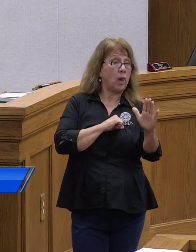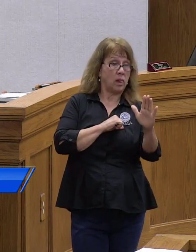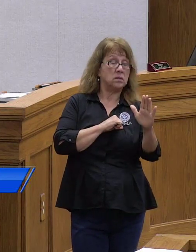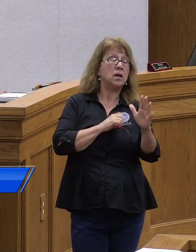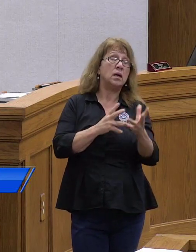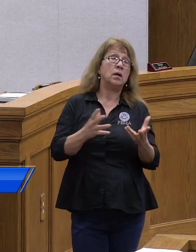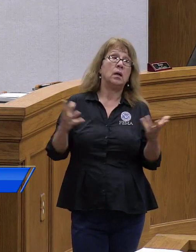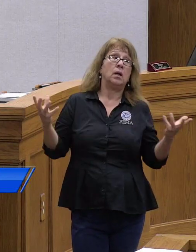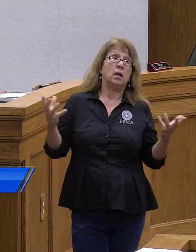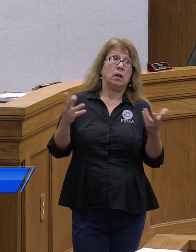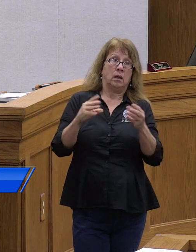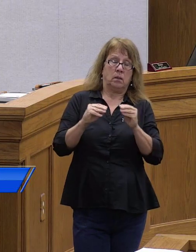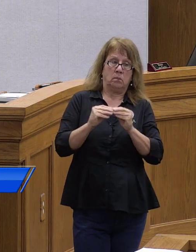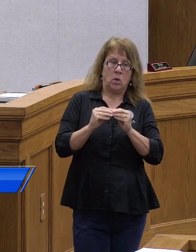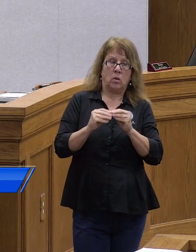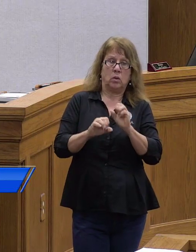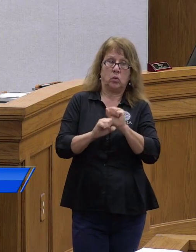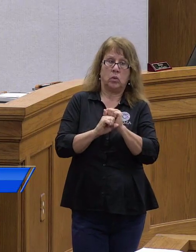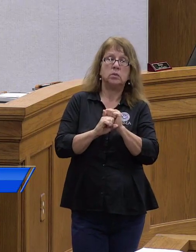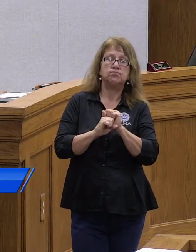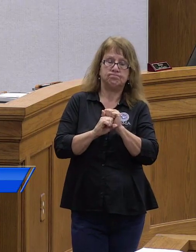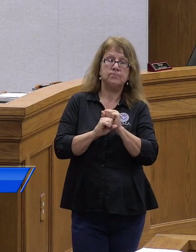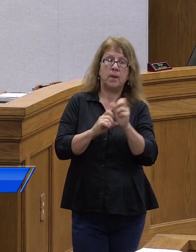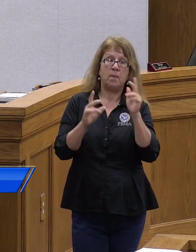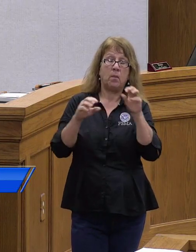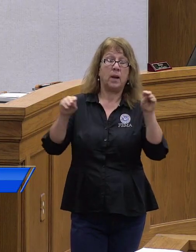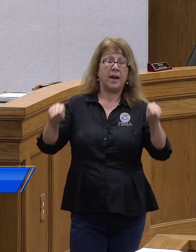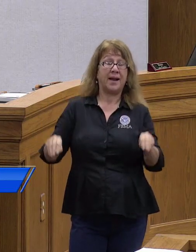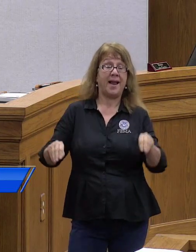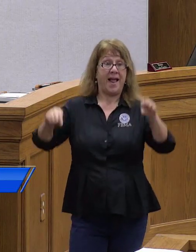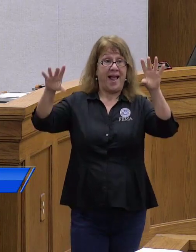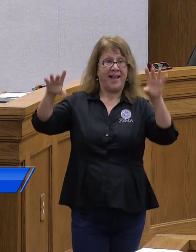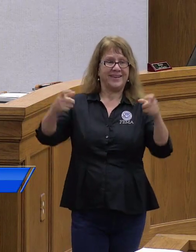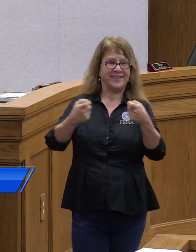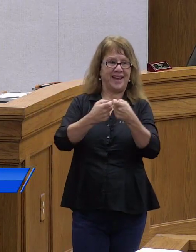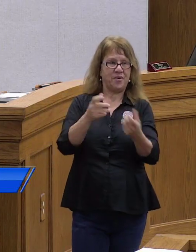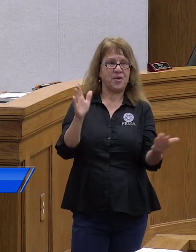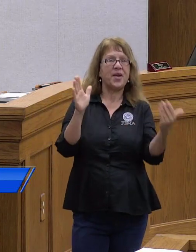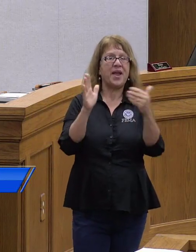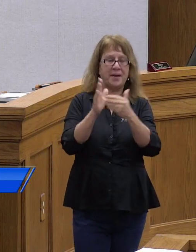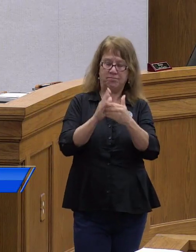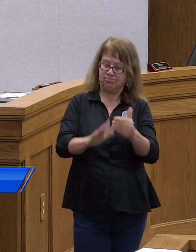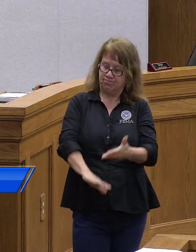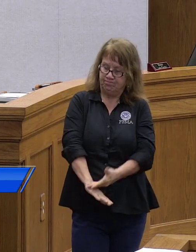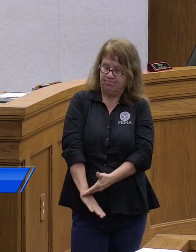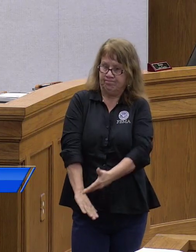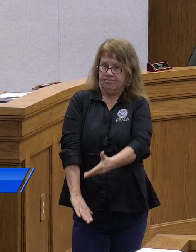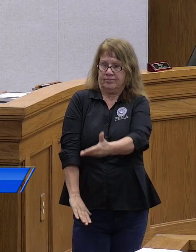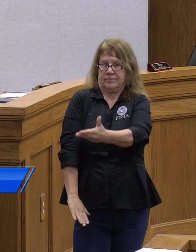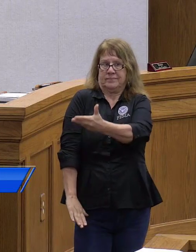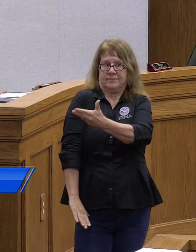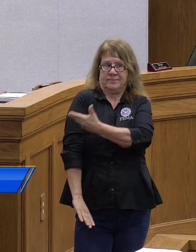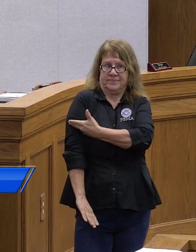work to be done, and we're still turning people's power on, and happy to report that we've made a significant amount of